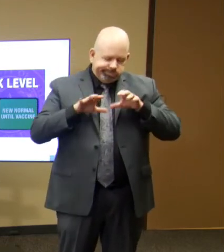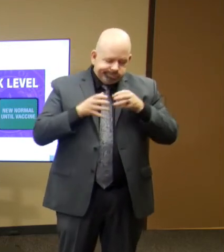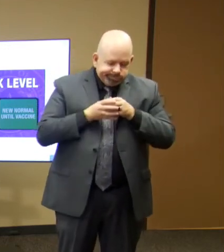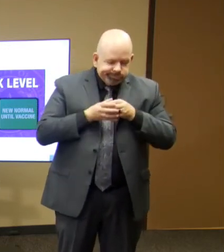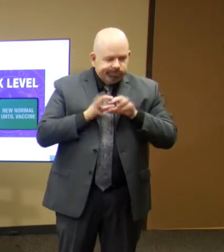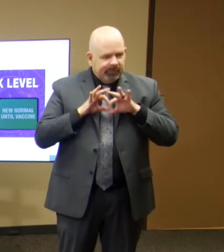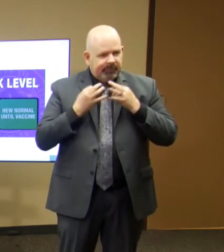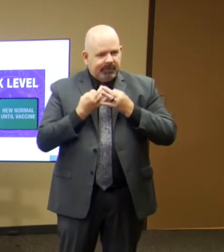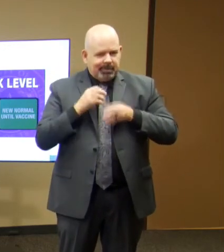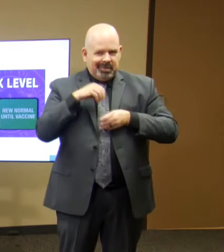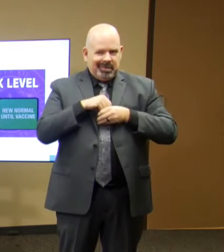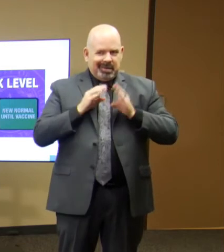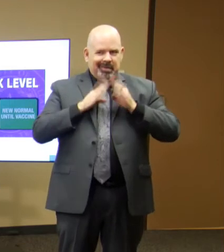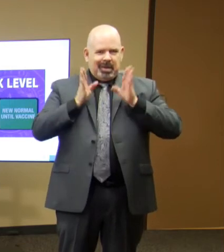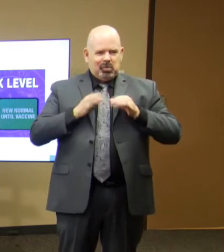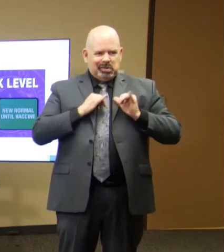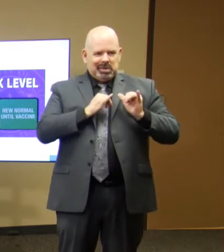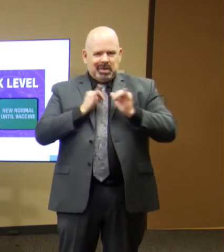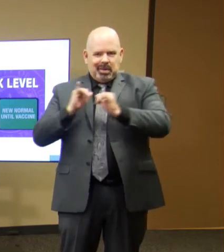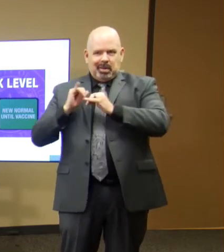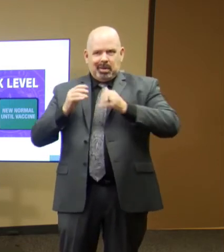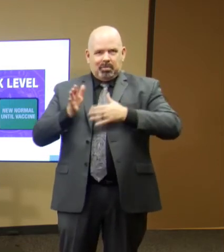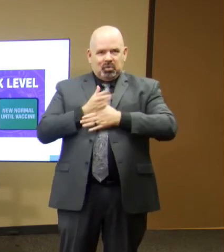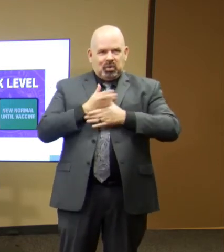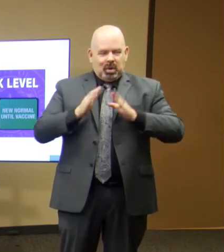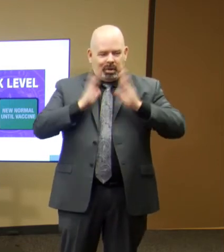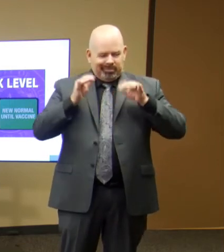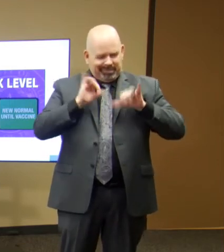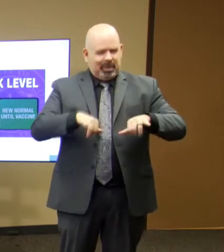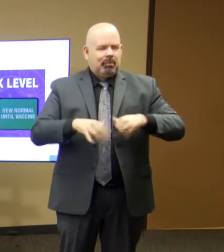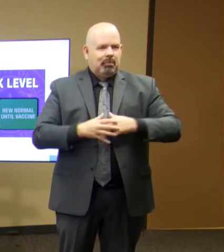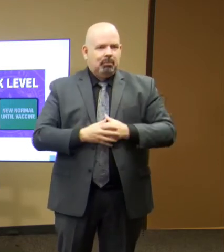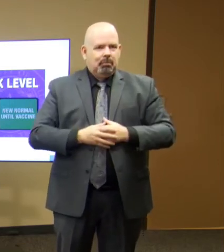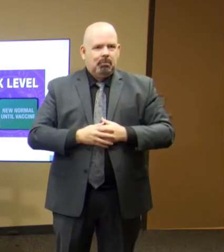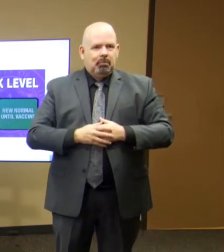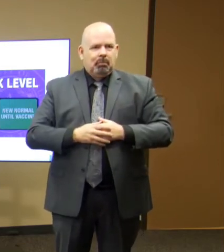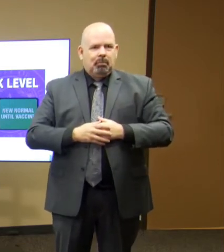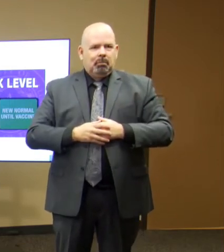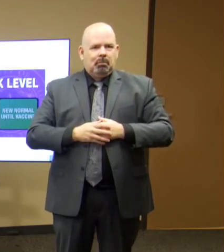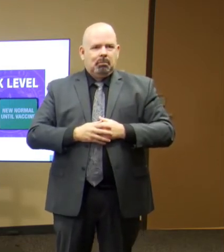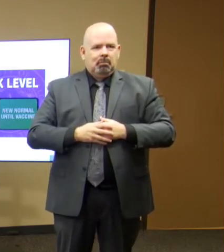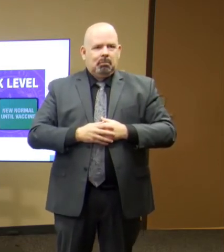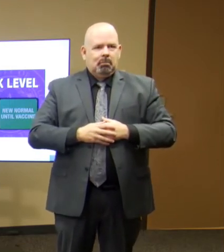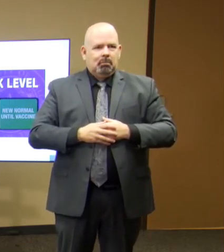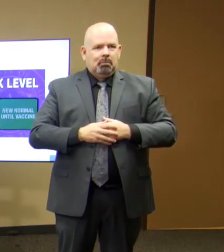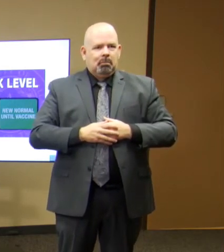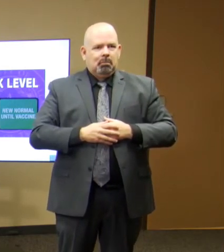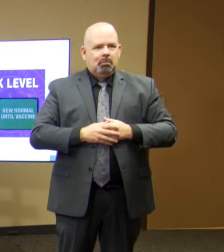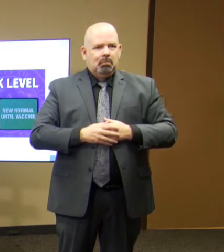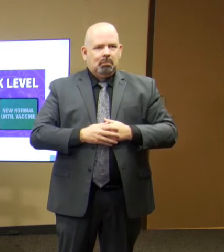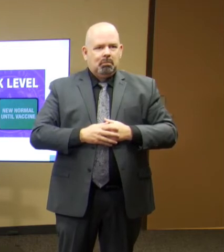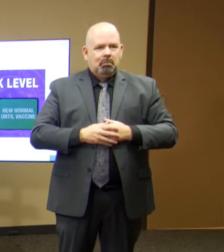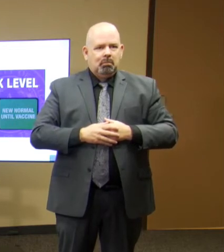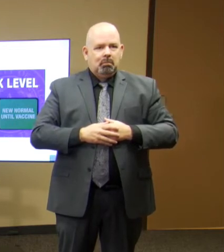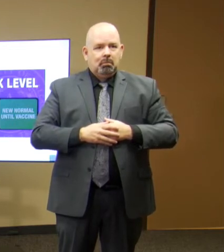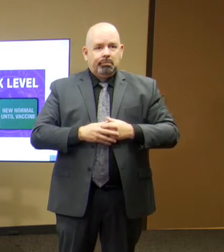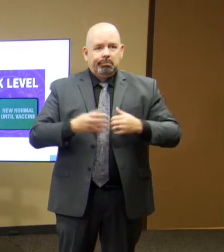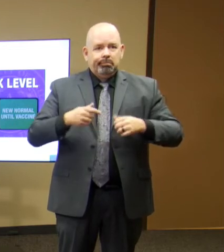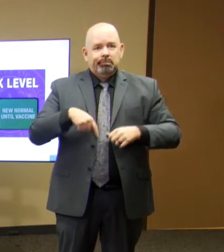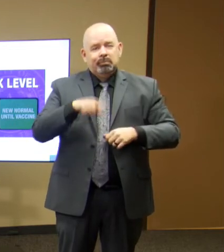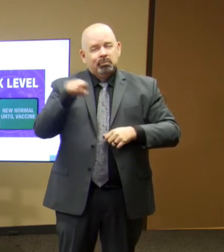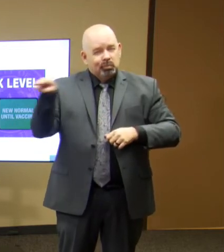couple things, flu shot. That's something we do have a vaccine for. It's especially important this year. We don't want to have a bad flu season